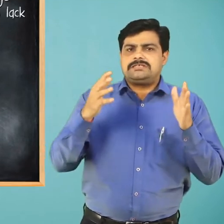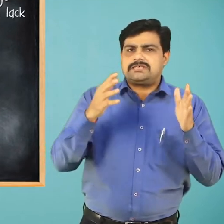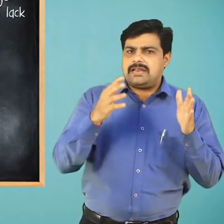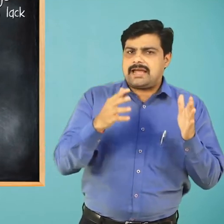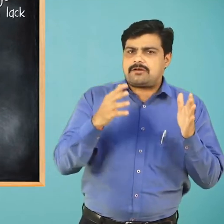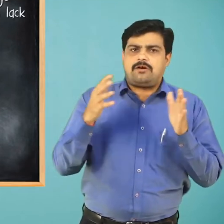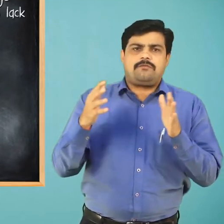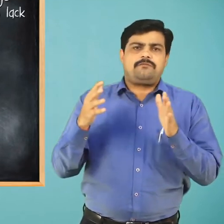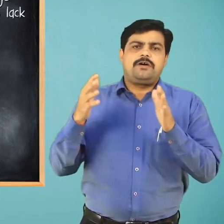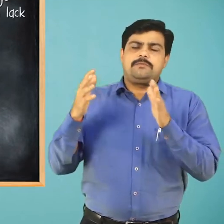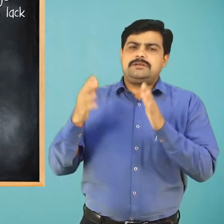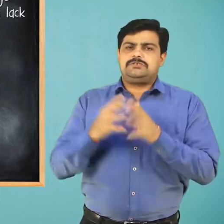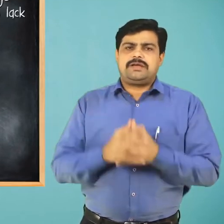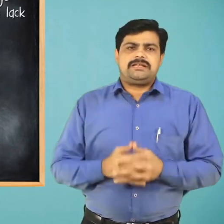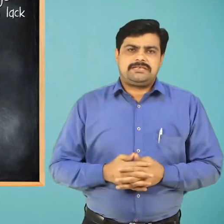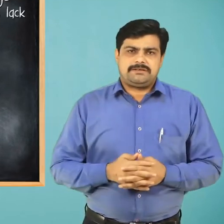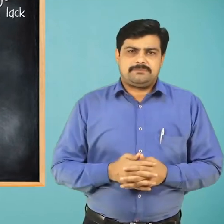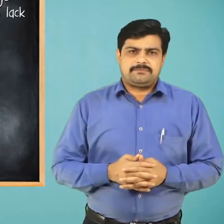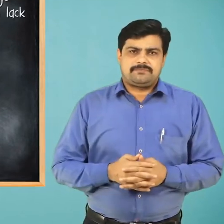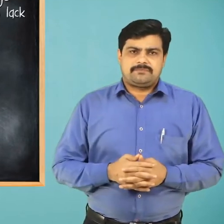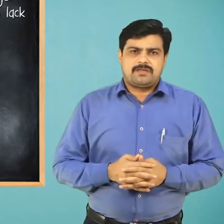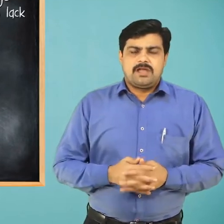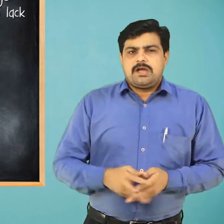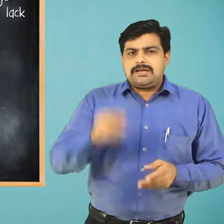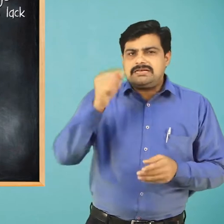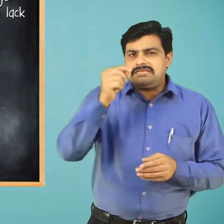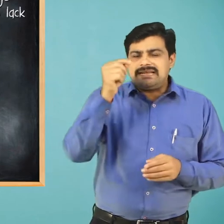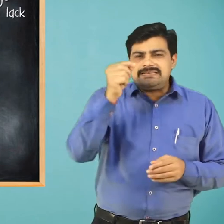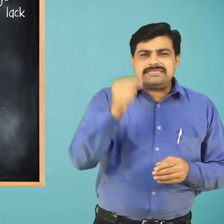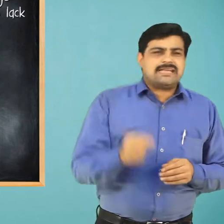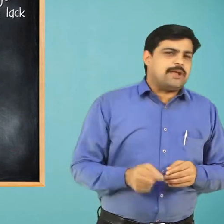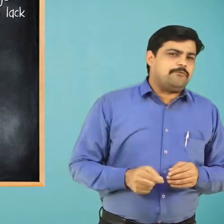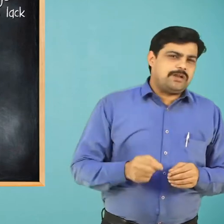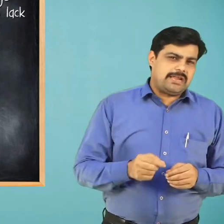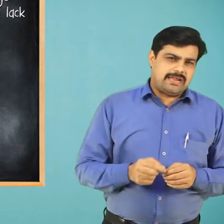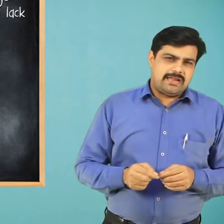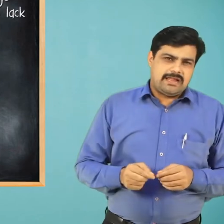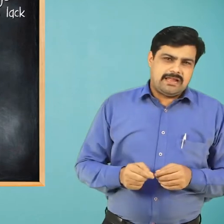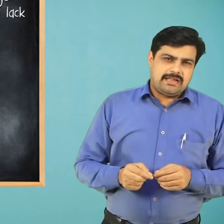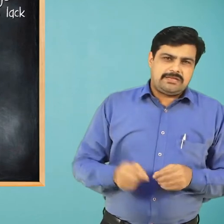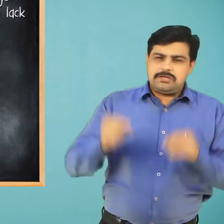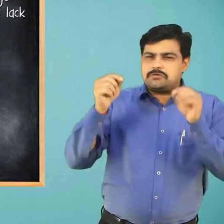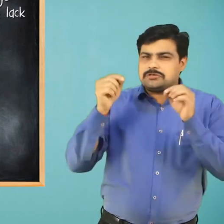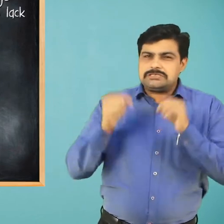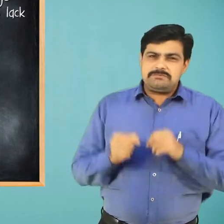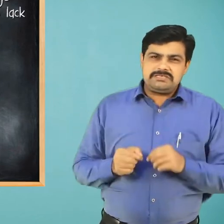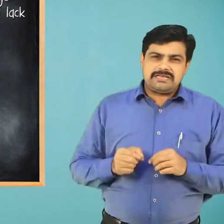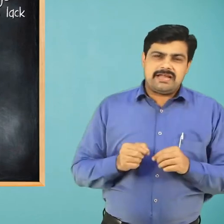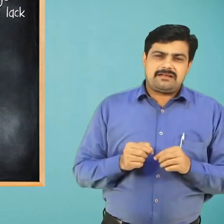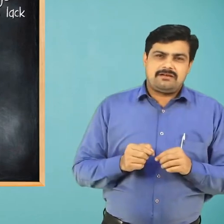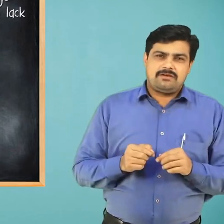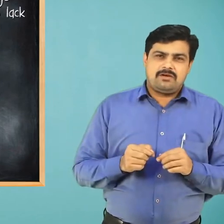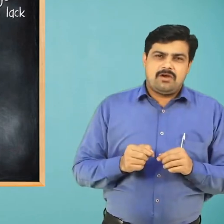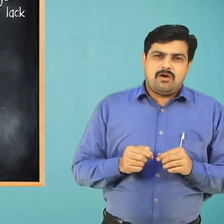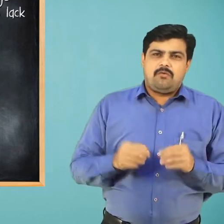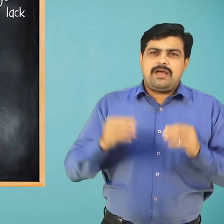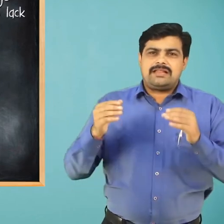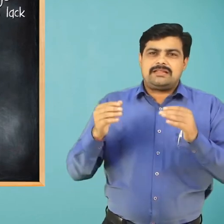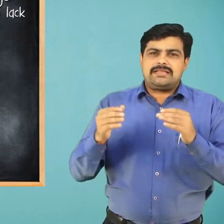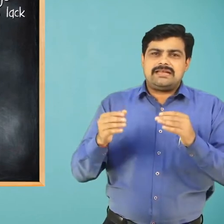this lack of punctuality. Read this sentence carefully. Did you notice the mistake? Well, there